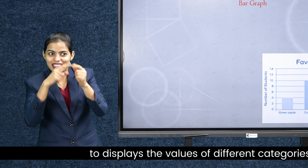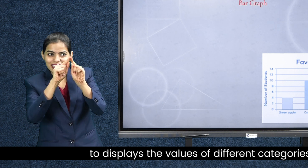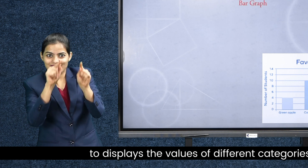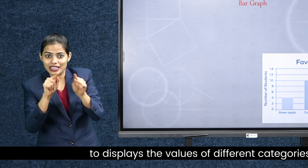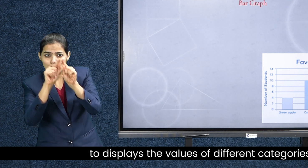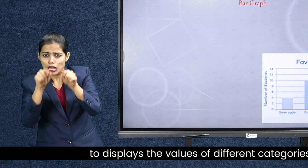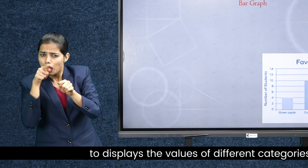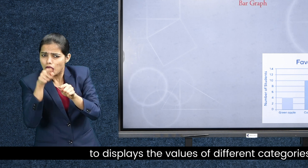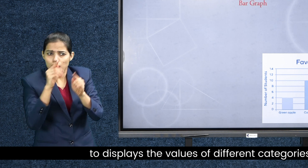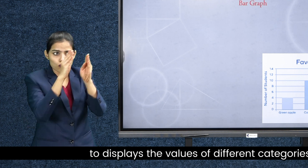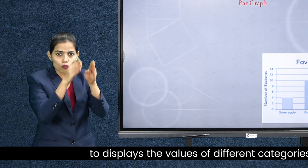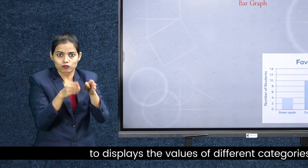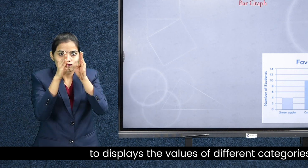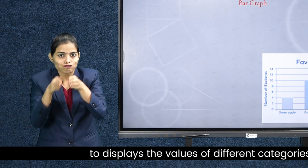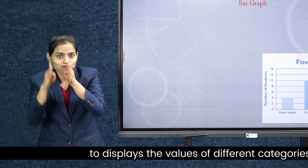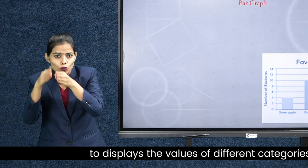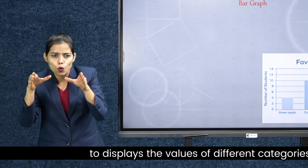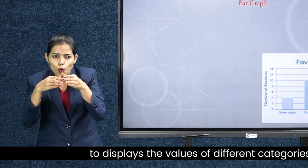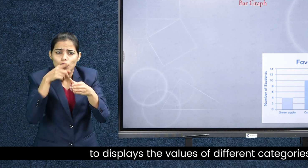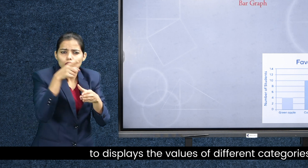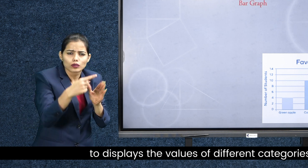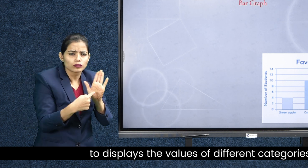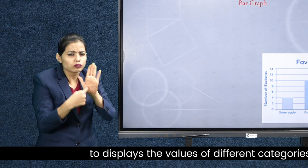the values of different categories.